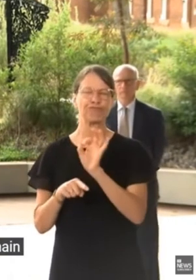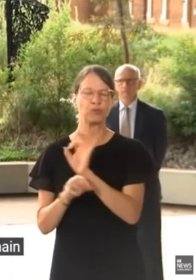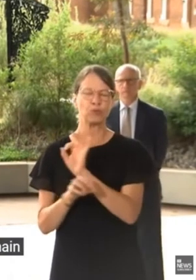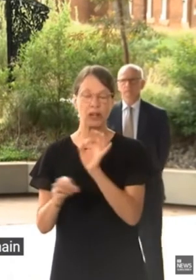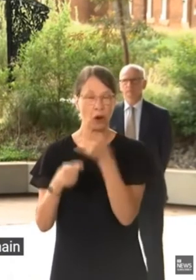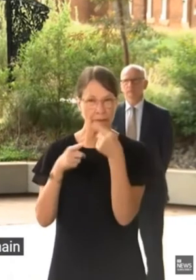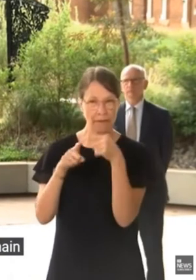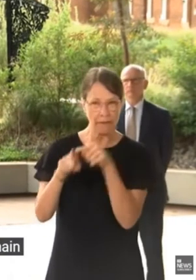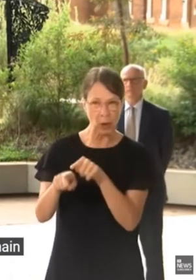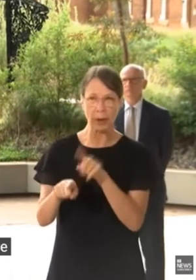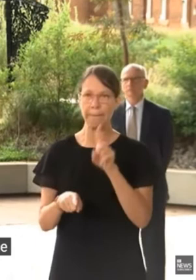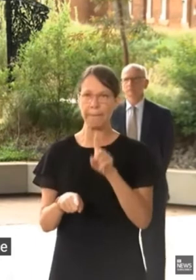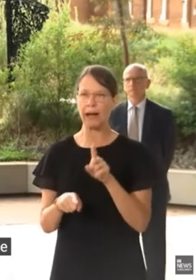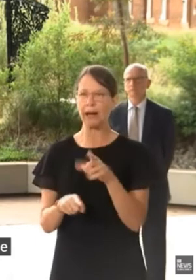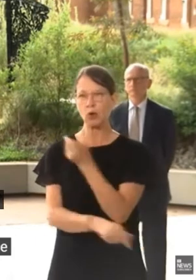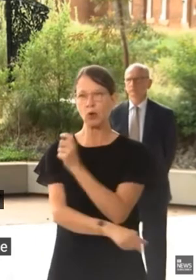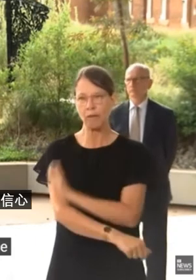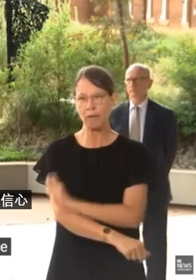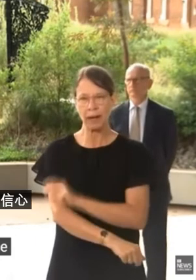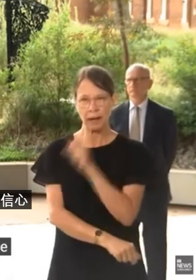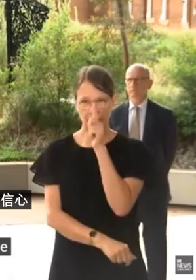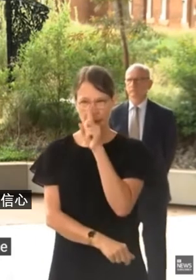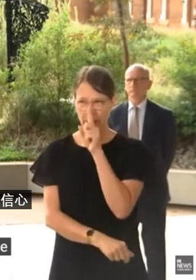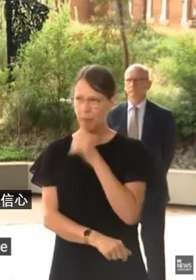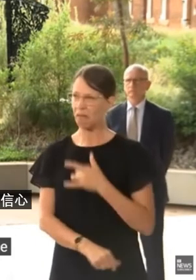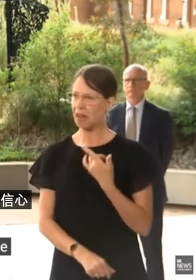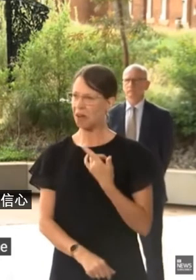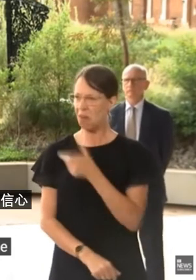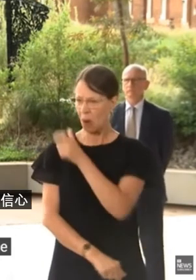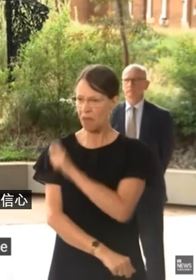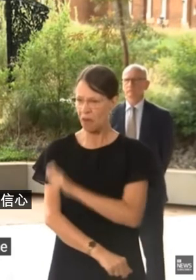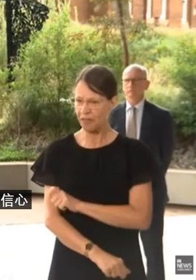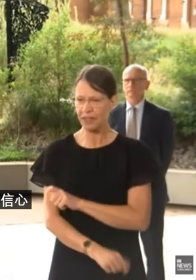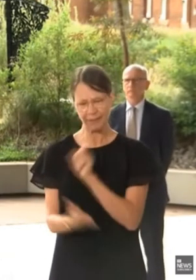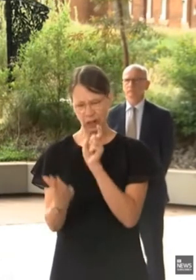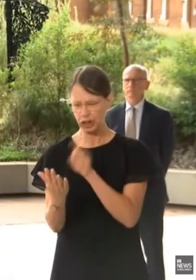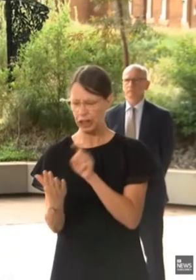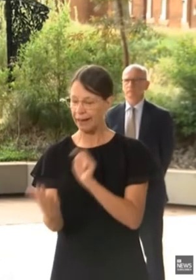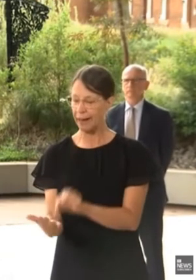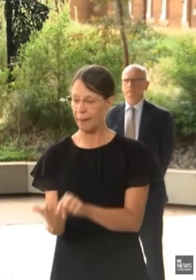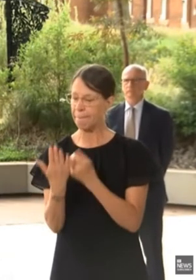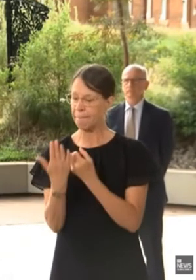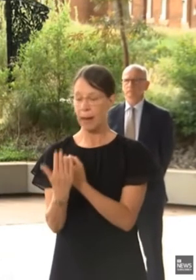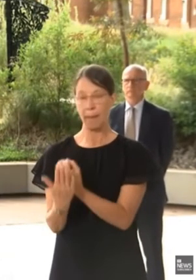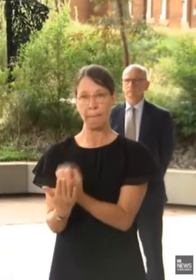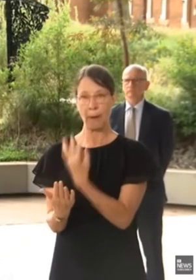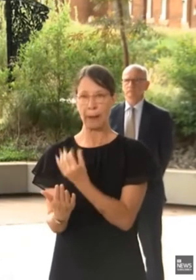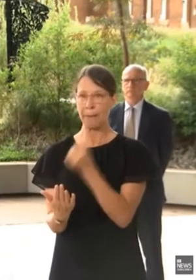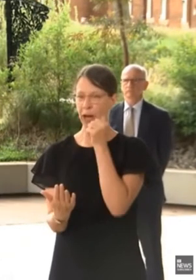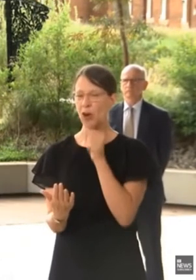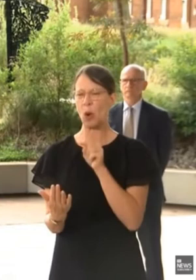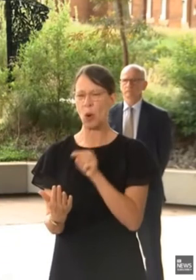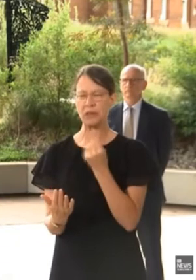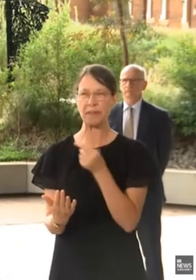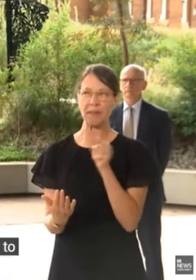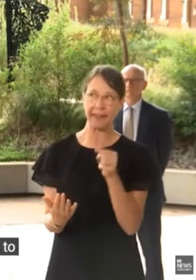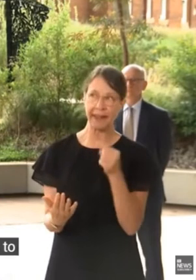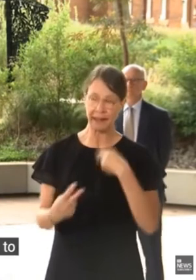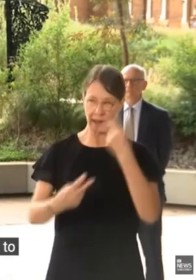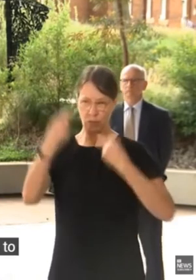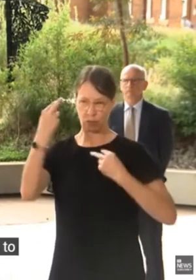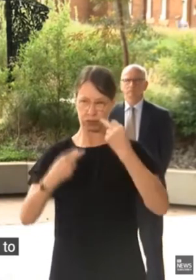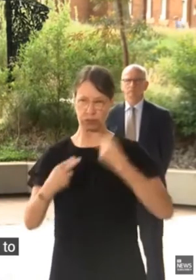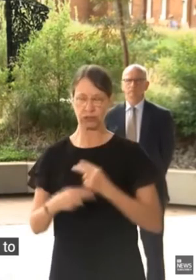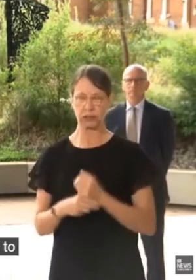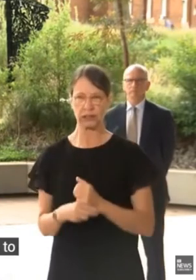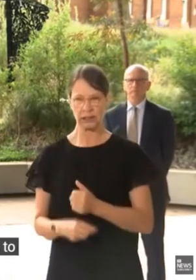confidence. The reality is people feel confident checking in. And our job as government is to